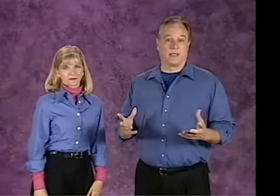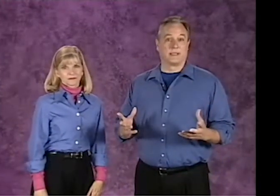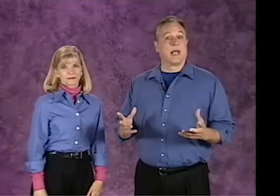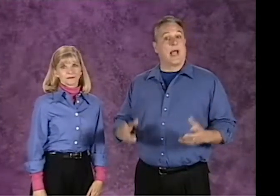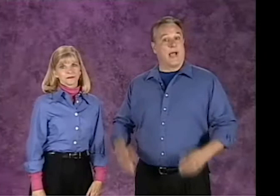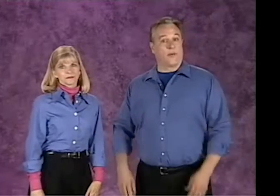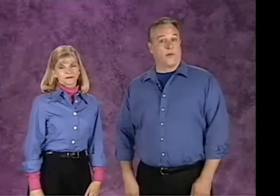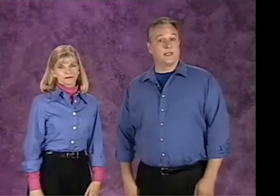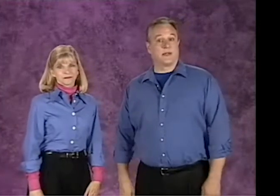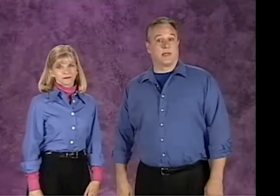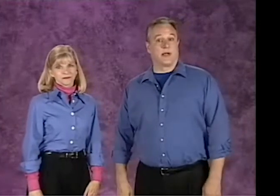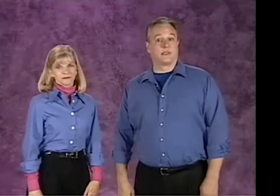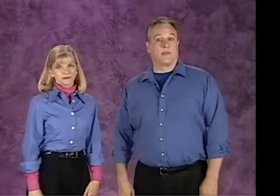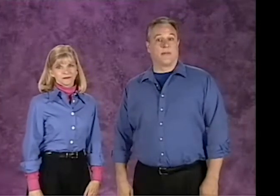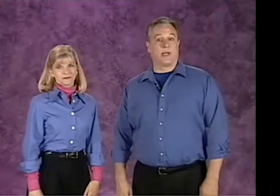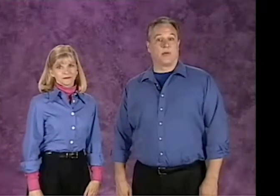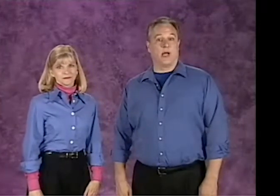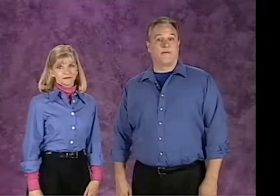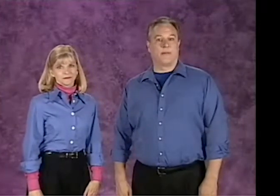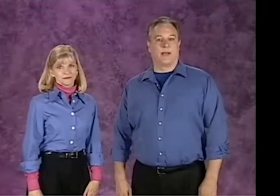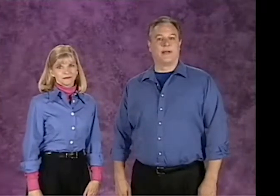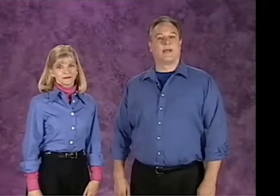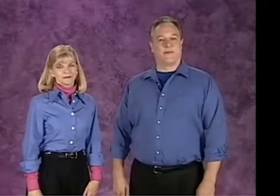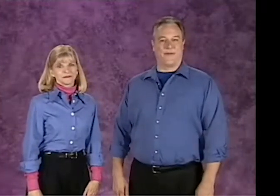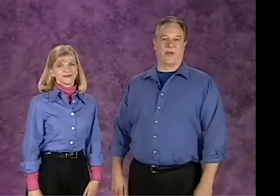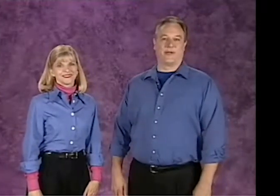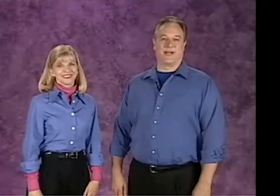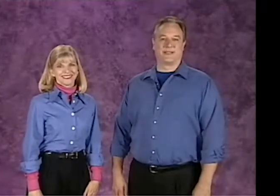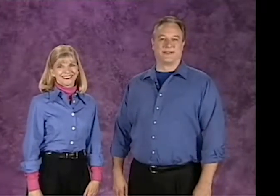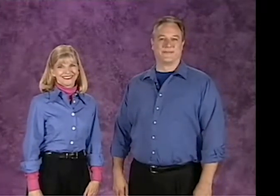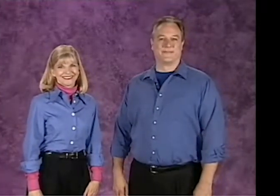practice and the rest of the letters of the manual alphabet in the following lesson.